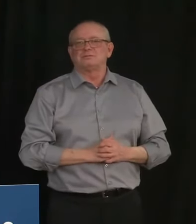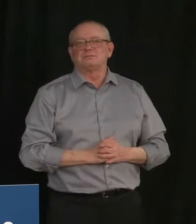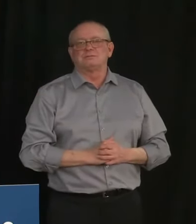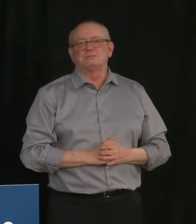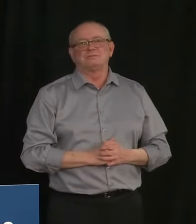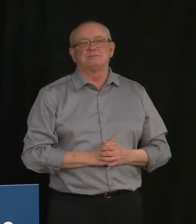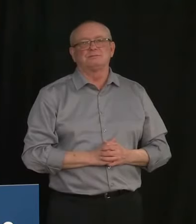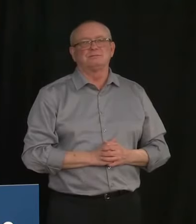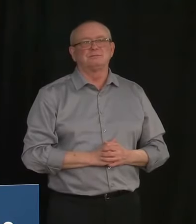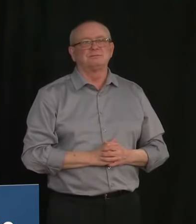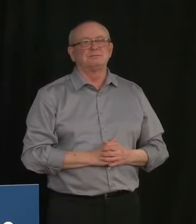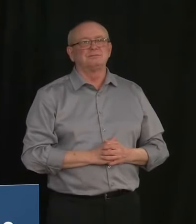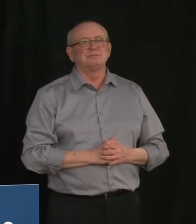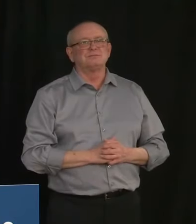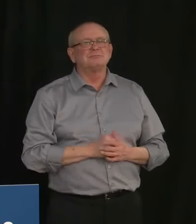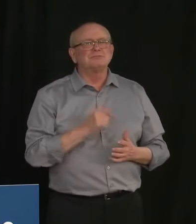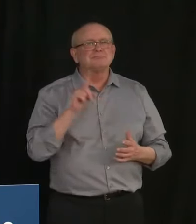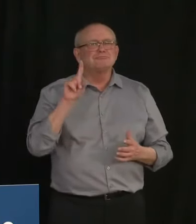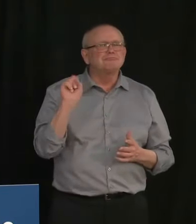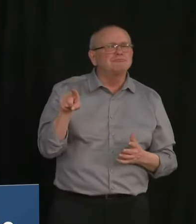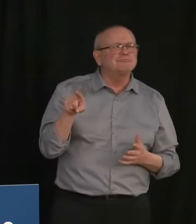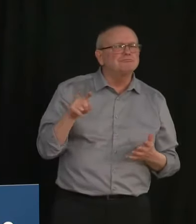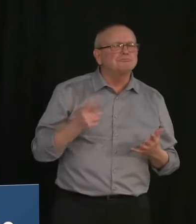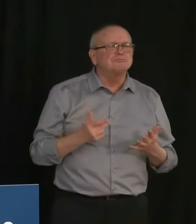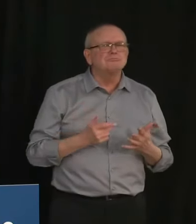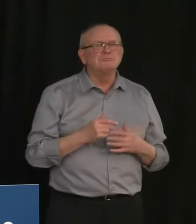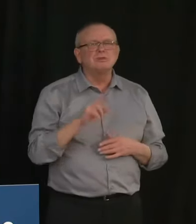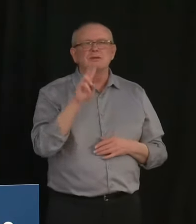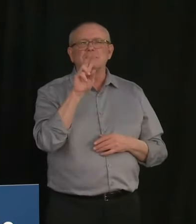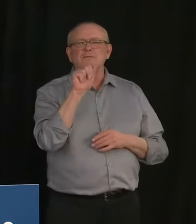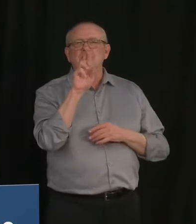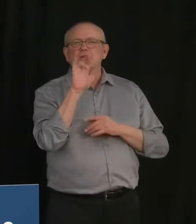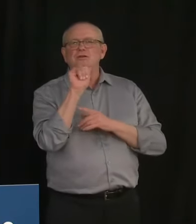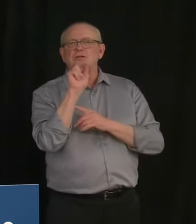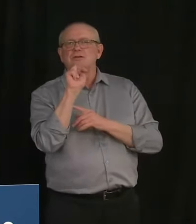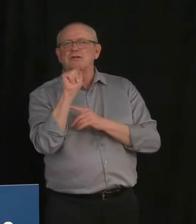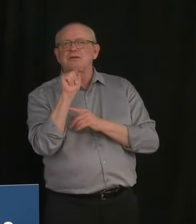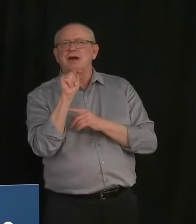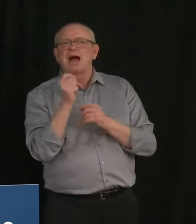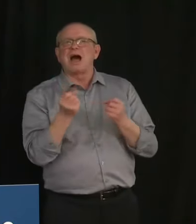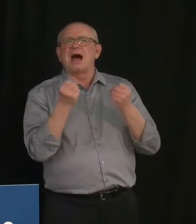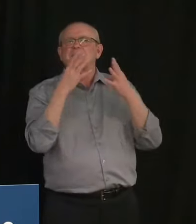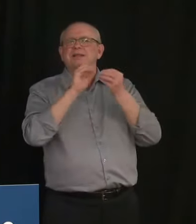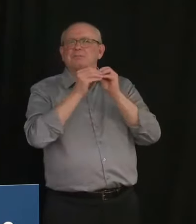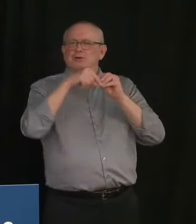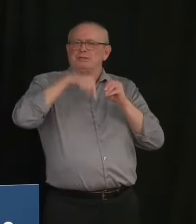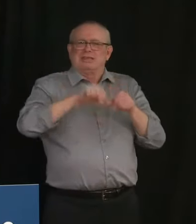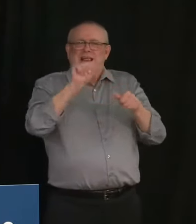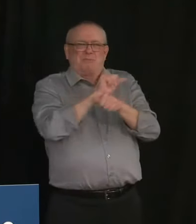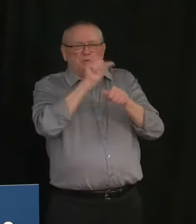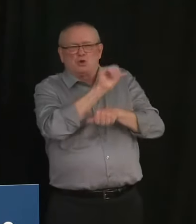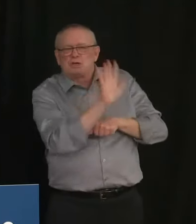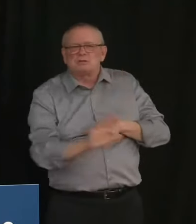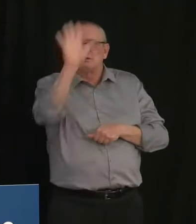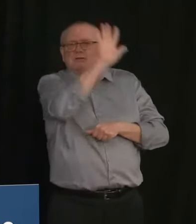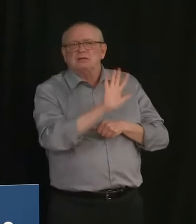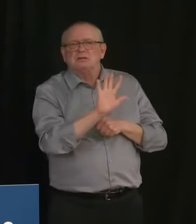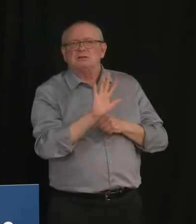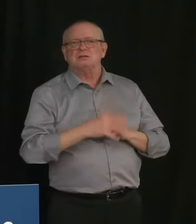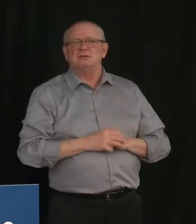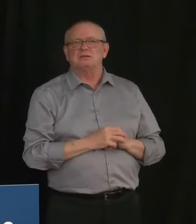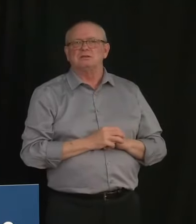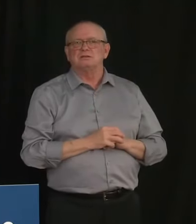Hinshaw. How many cases of the COVID-19 variants are active in Alberta right now, and how many cases do we need to see before either